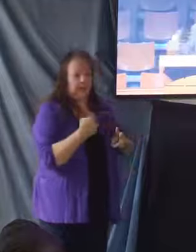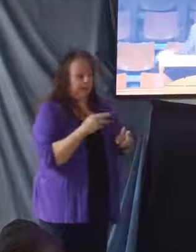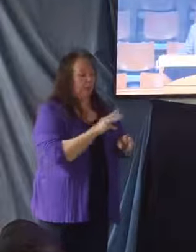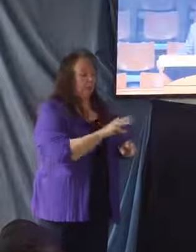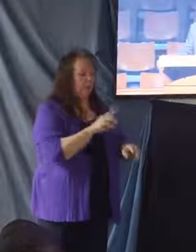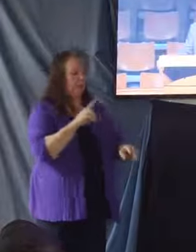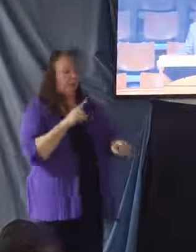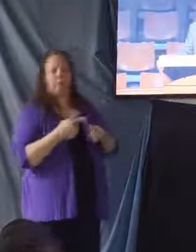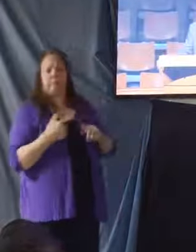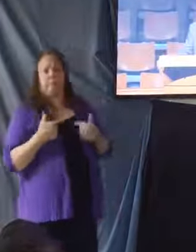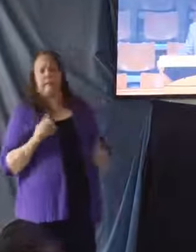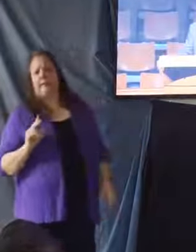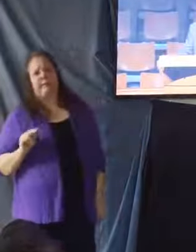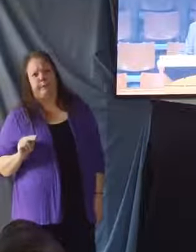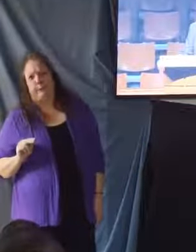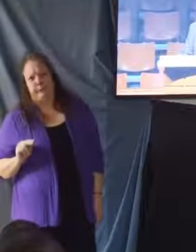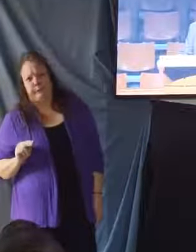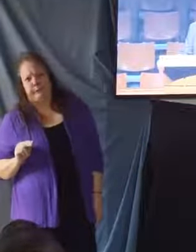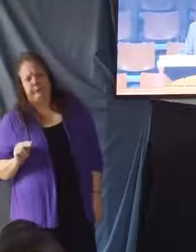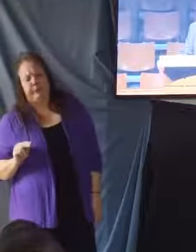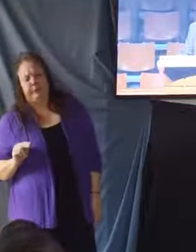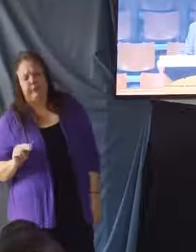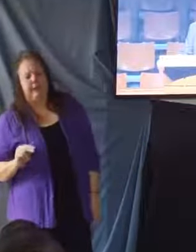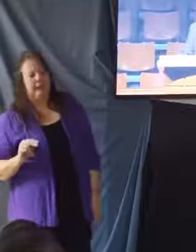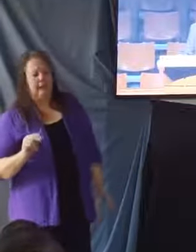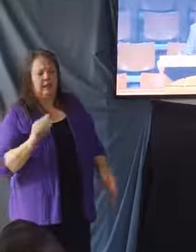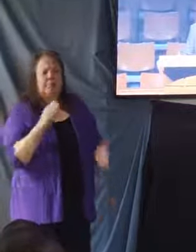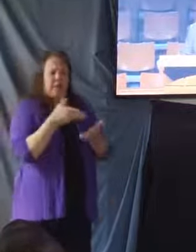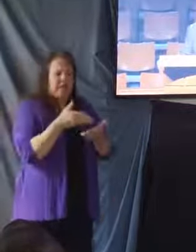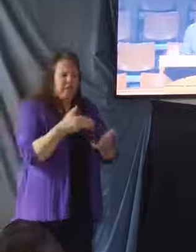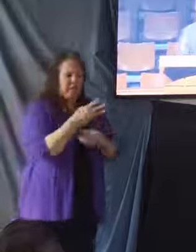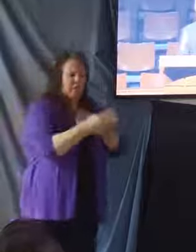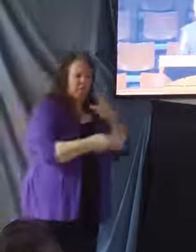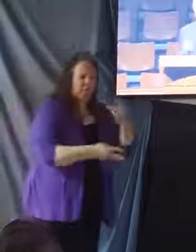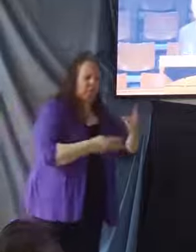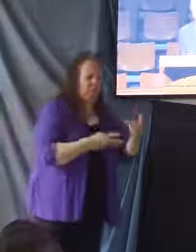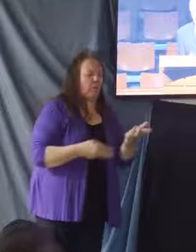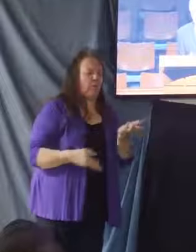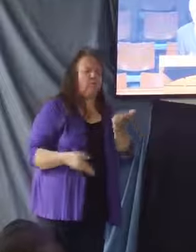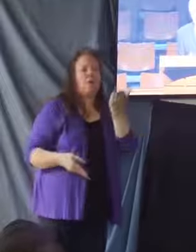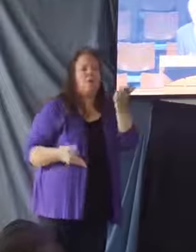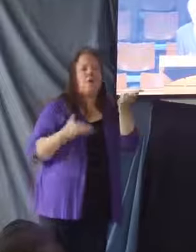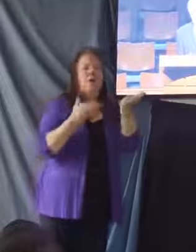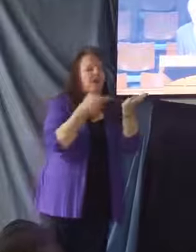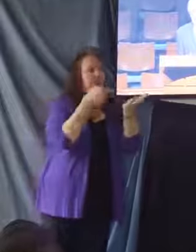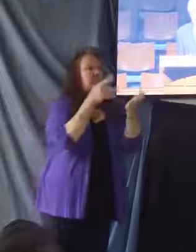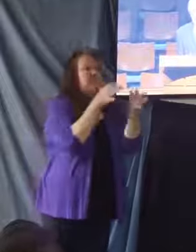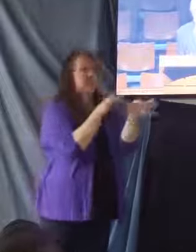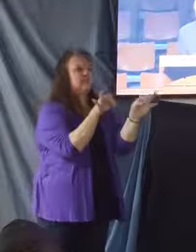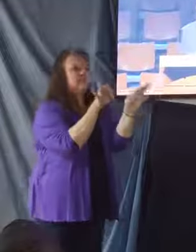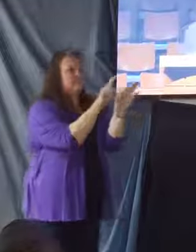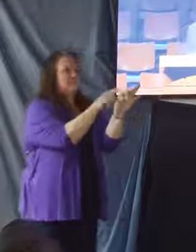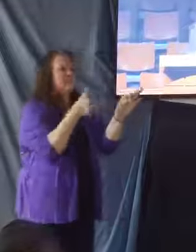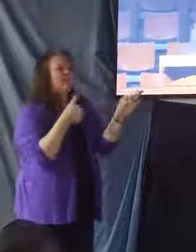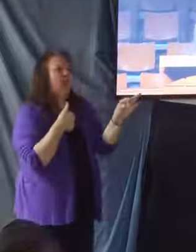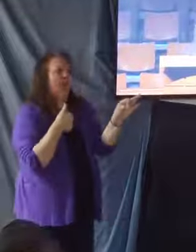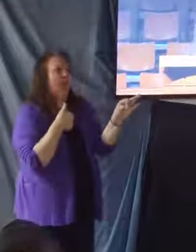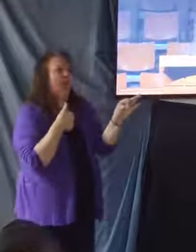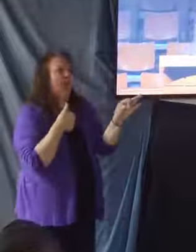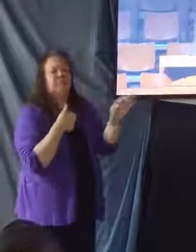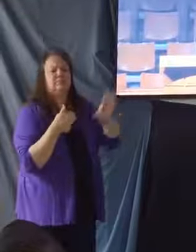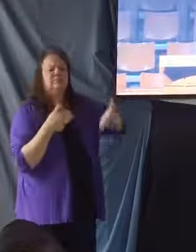withdraw from life. But the things that the world would hold out as important and necessary. Come over just